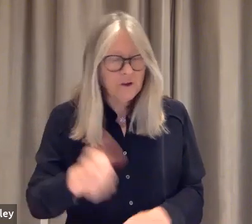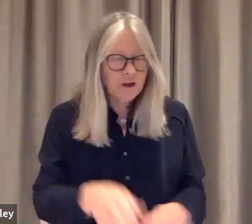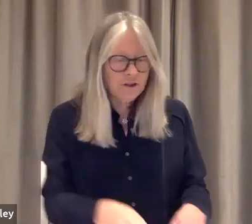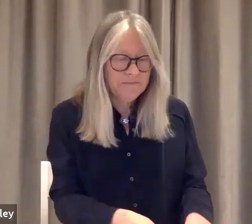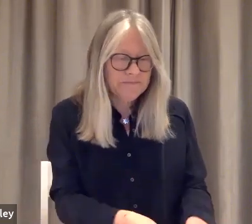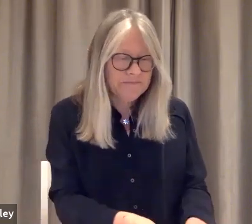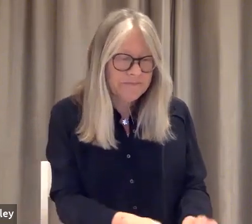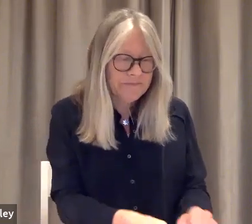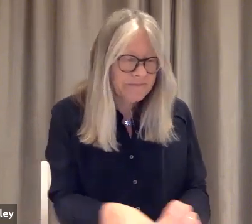Good.